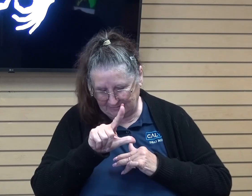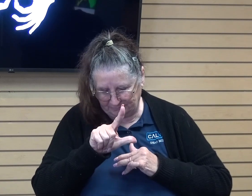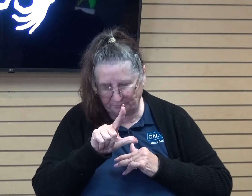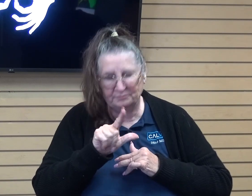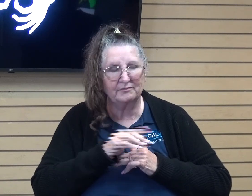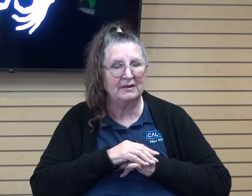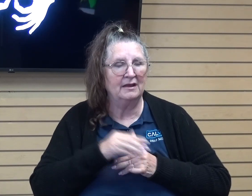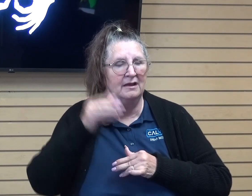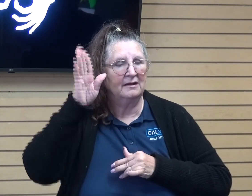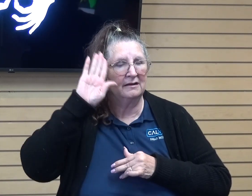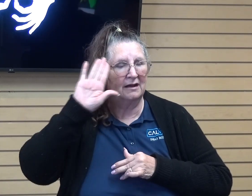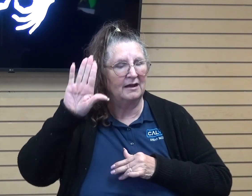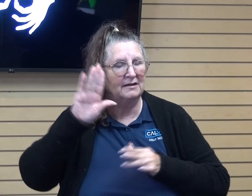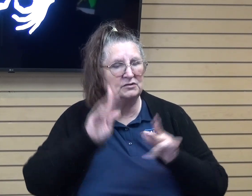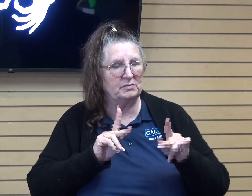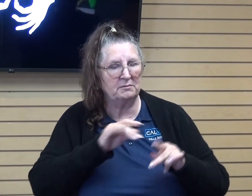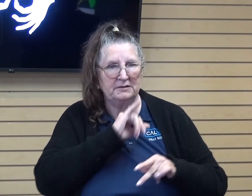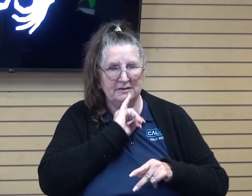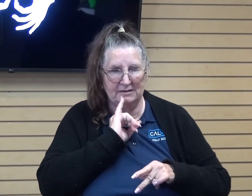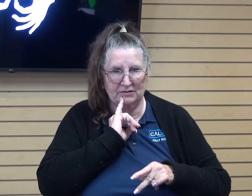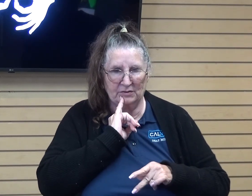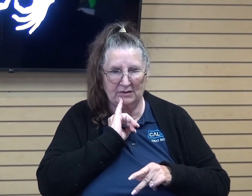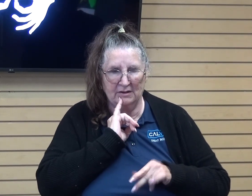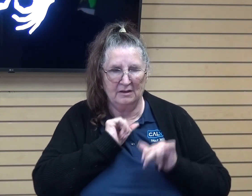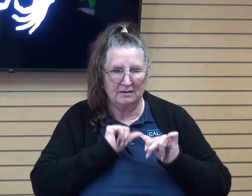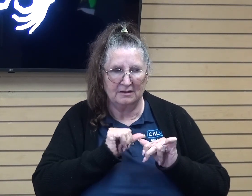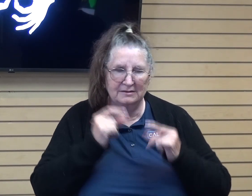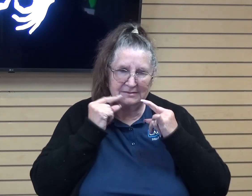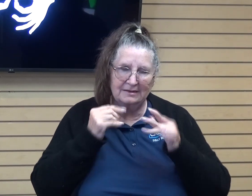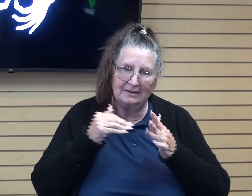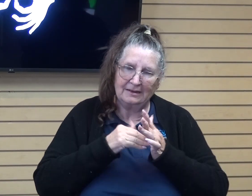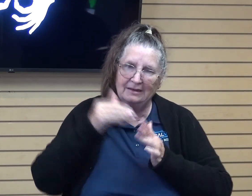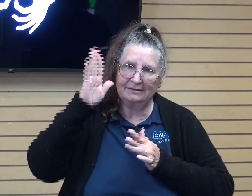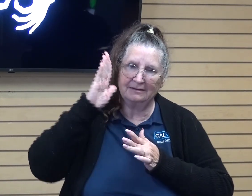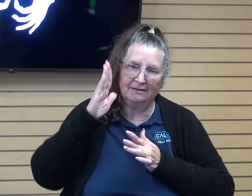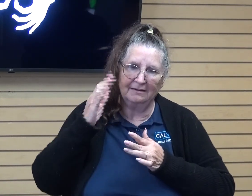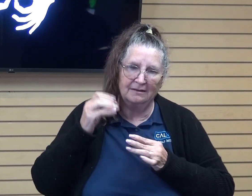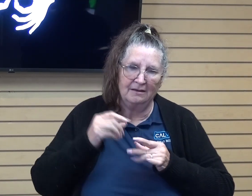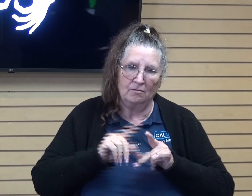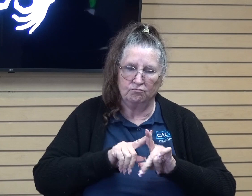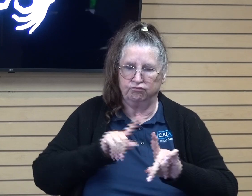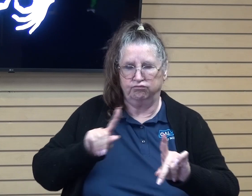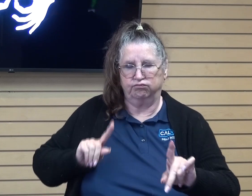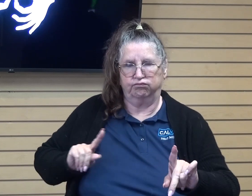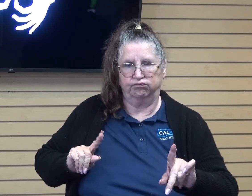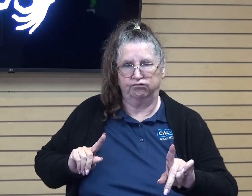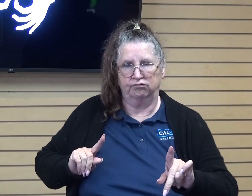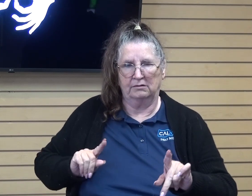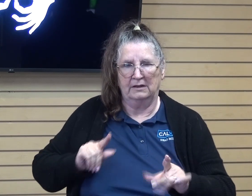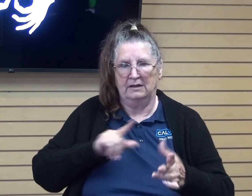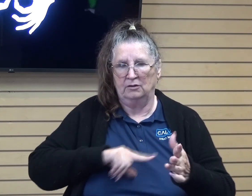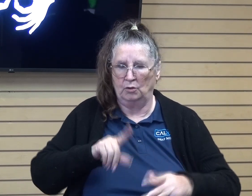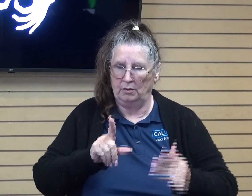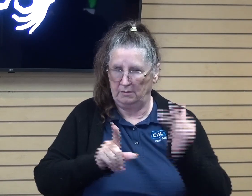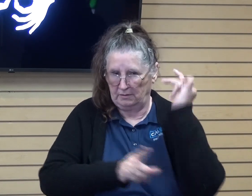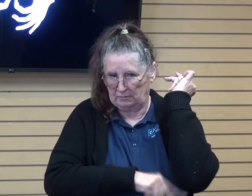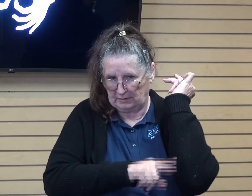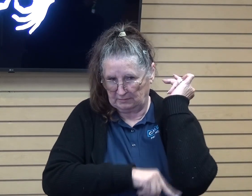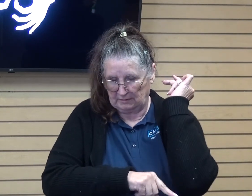God's people were in Israel and just constantly sinning against God and roaming super far from Him, so the Lord punished them by making them